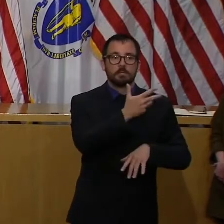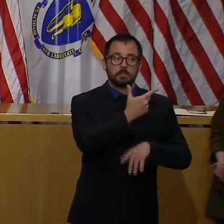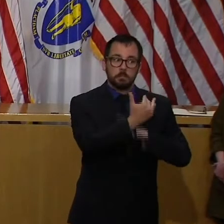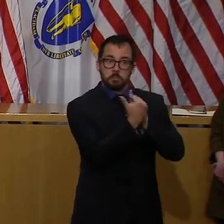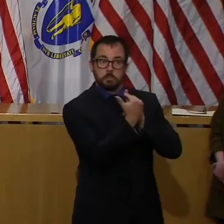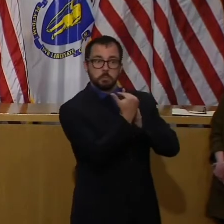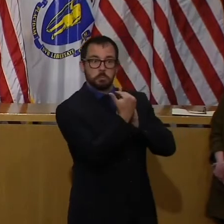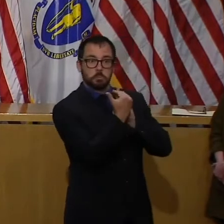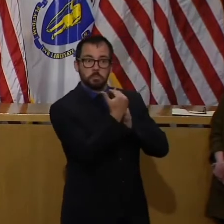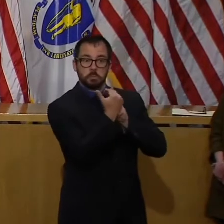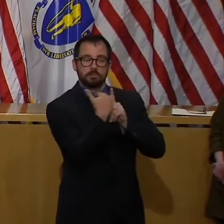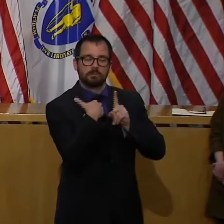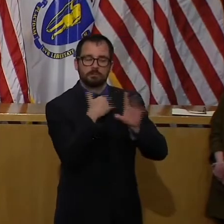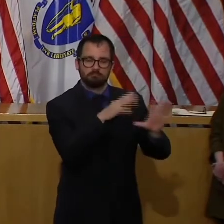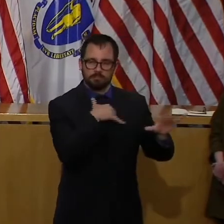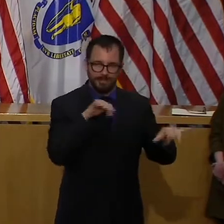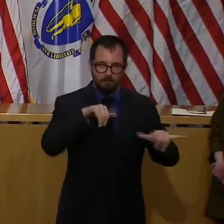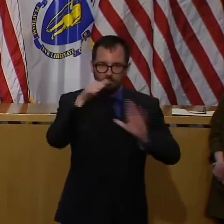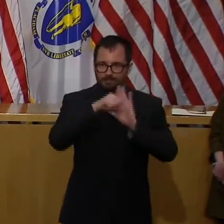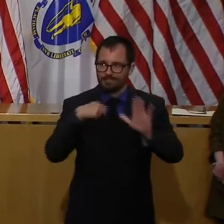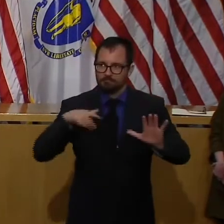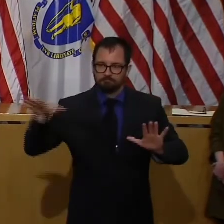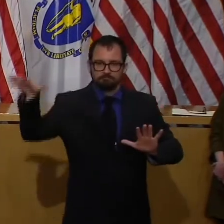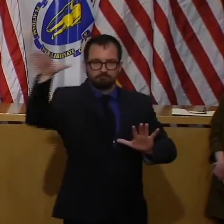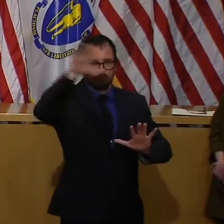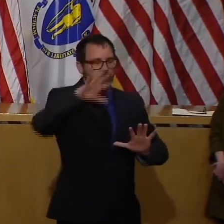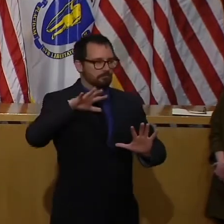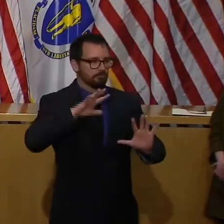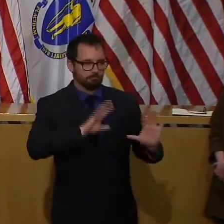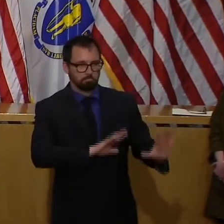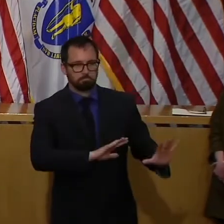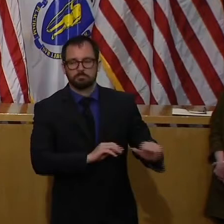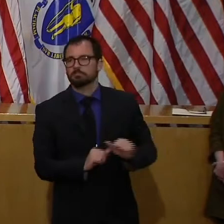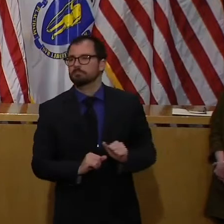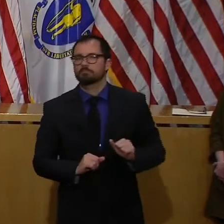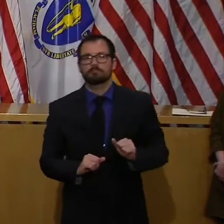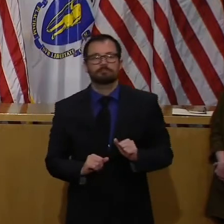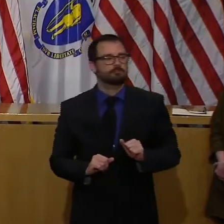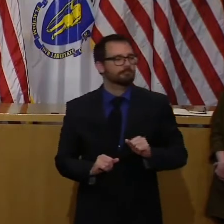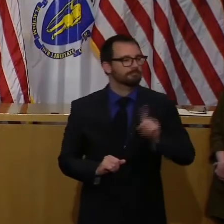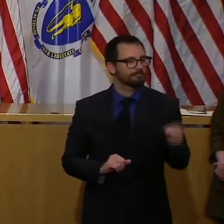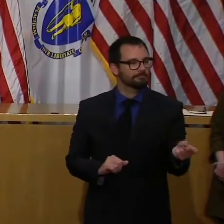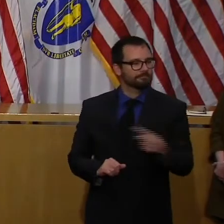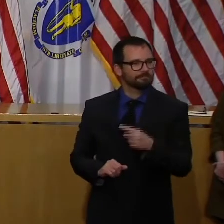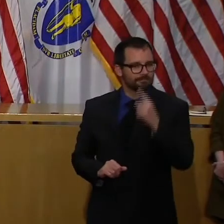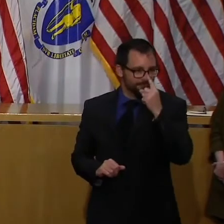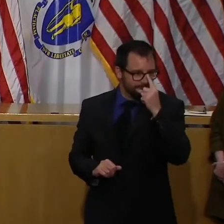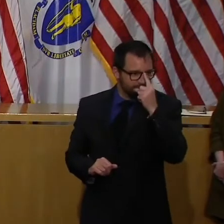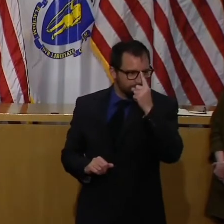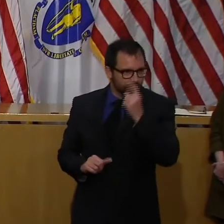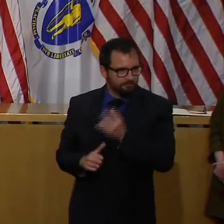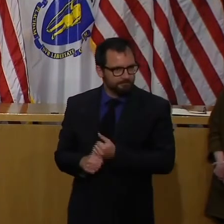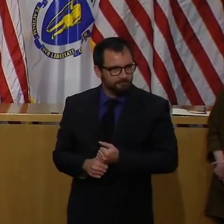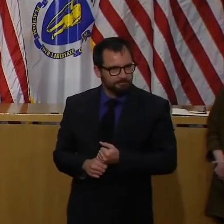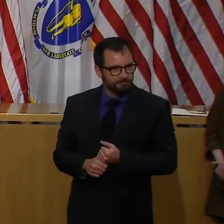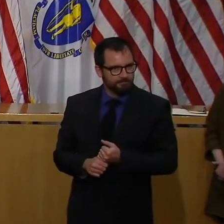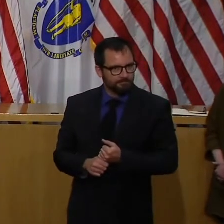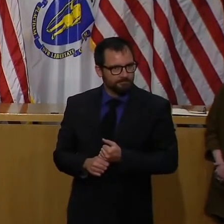nearby, including New York. Governor, are you in talks with other states regarding the resumption of elective medical